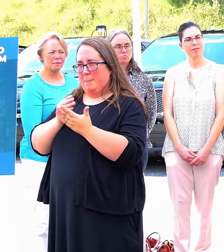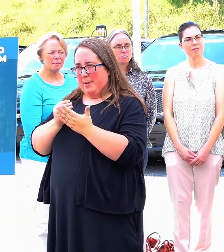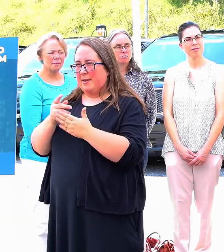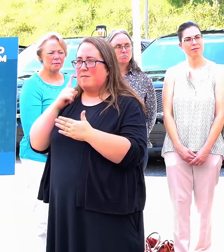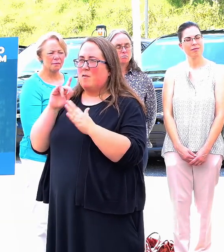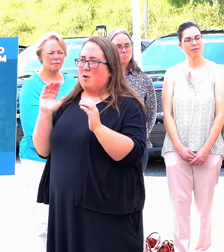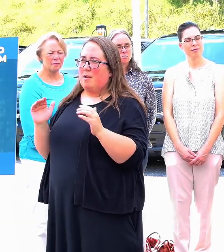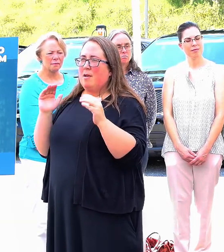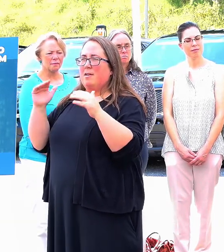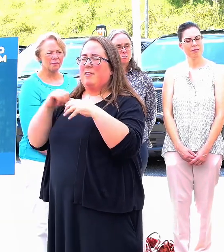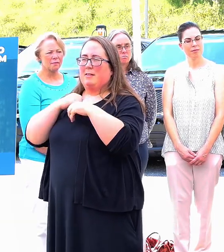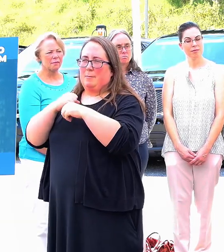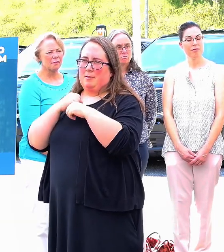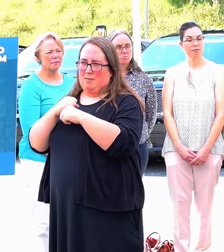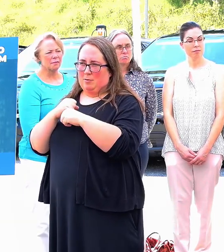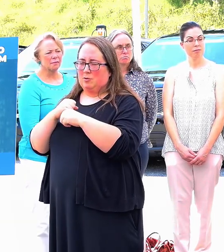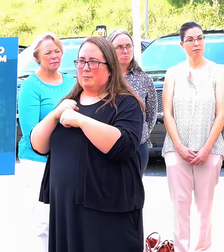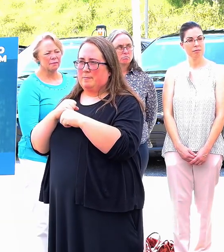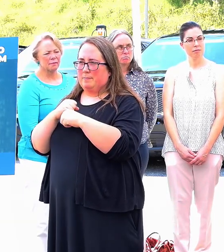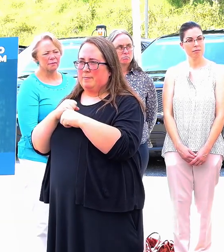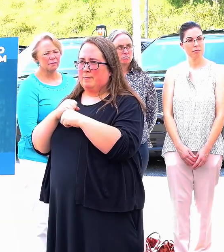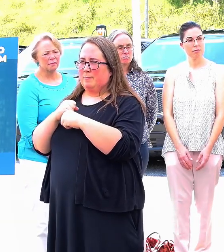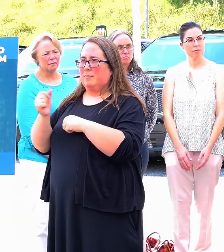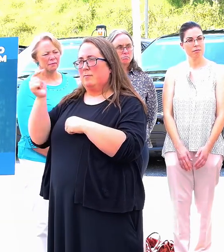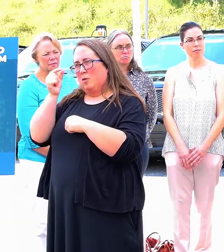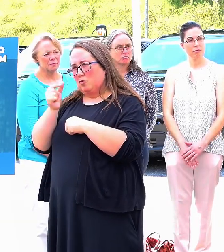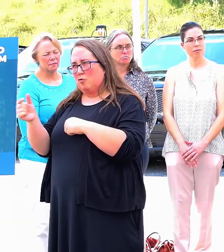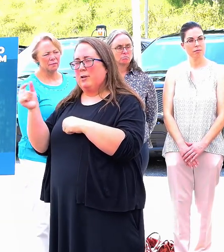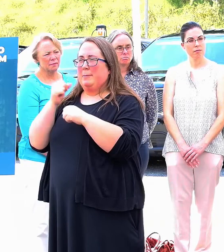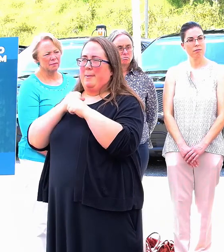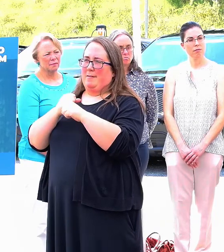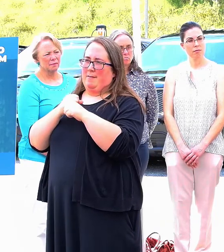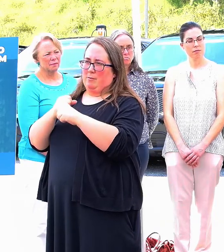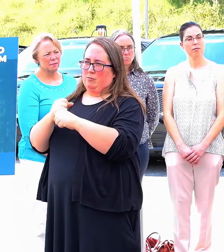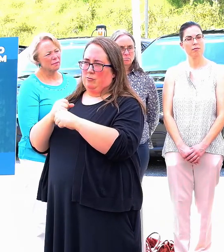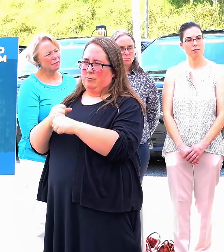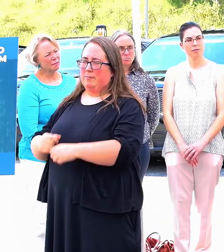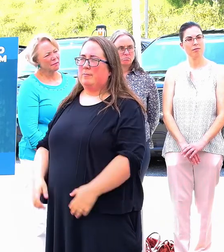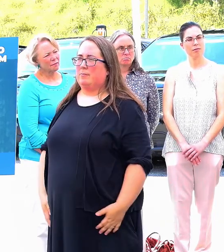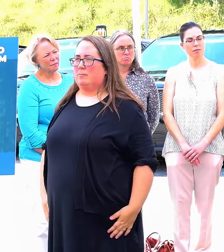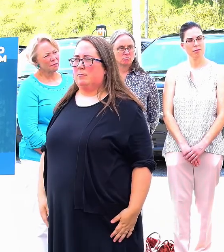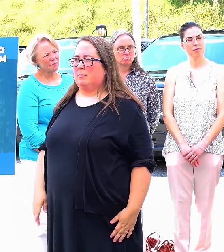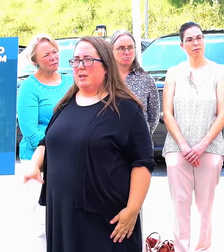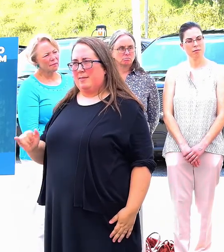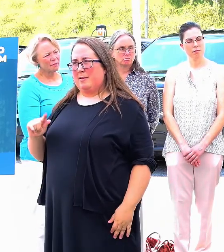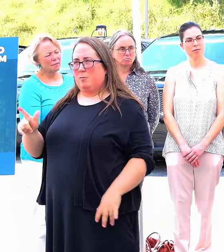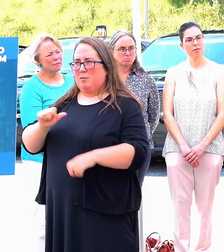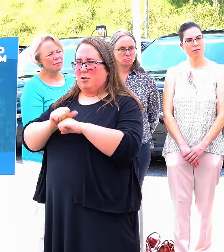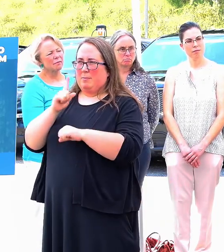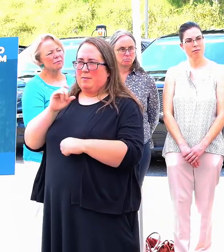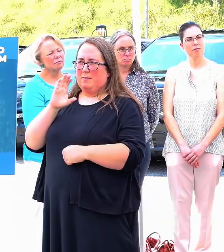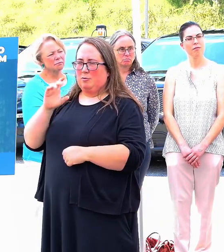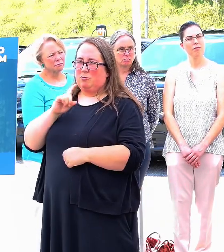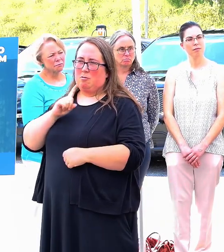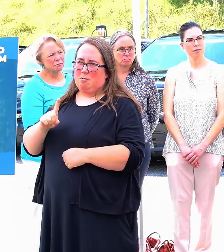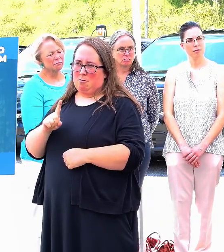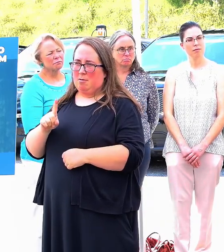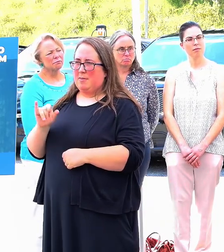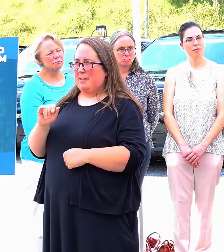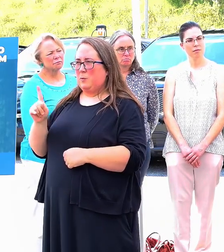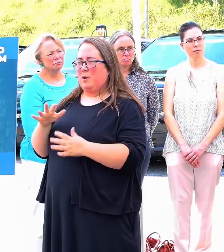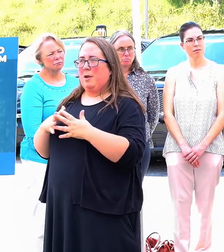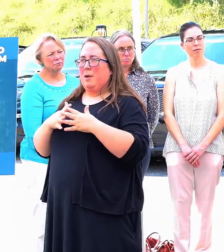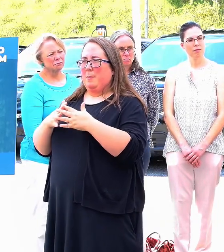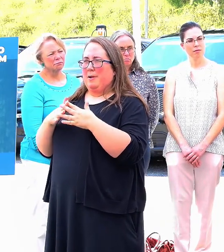for advanced manufacturing, green manufacturing, because that's where the jobs of the future are going to be. That's where America